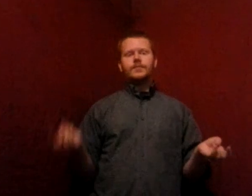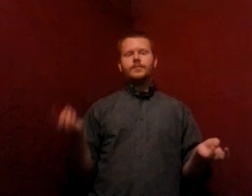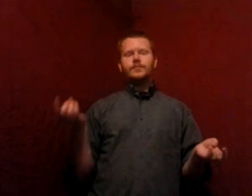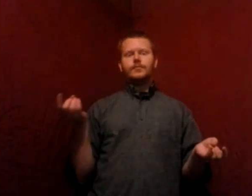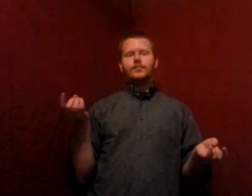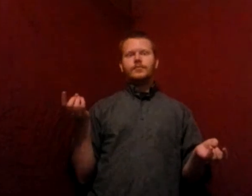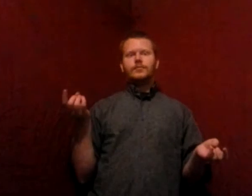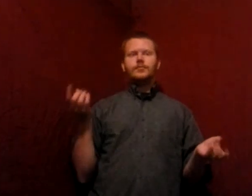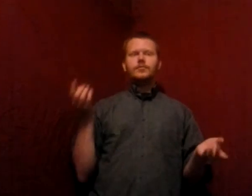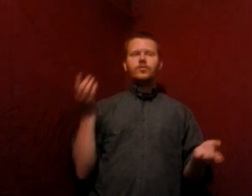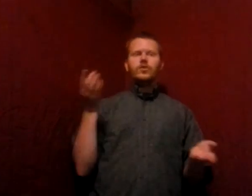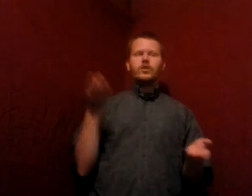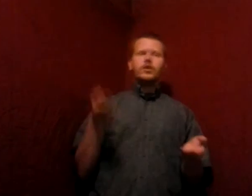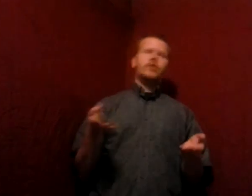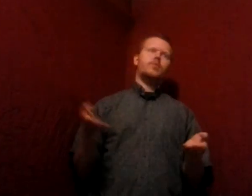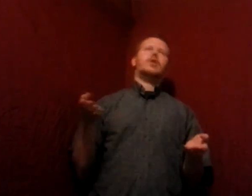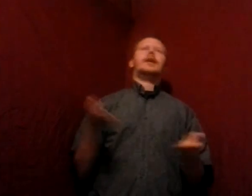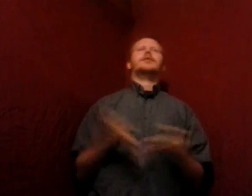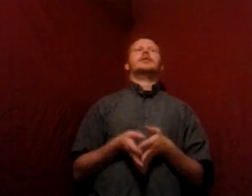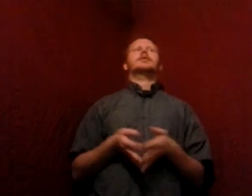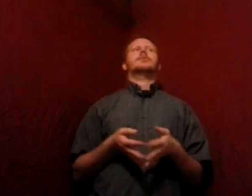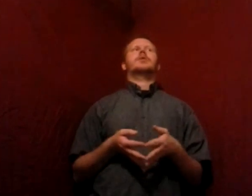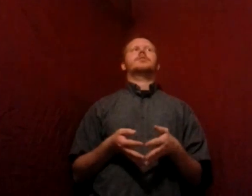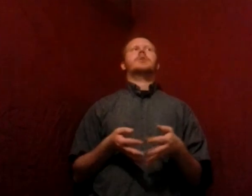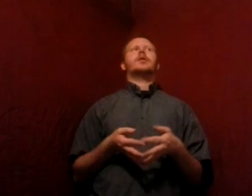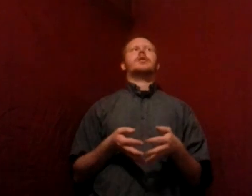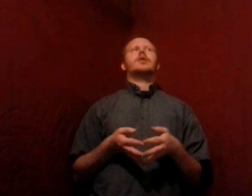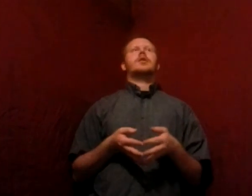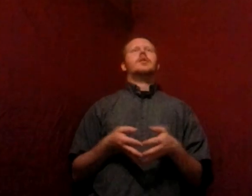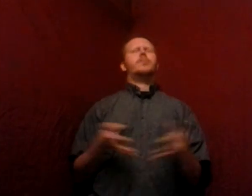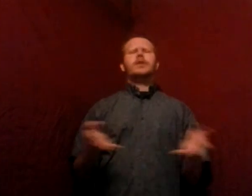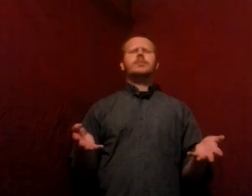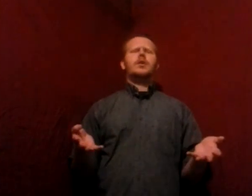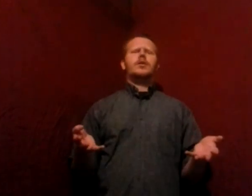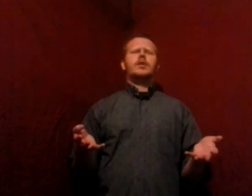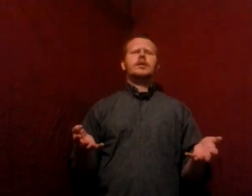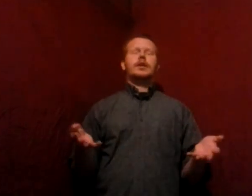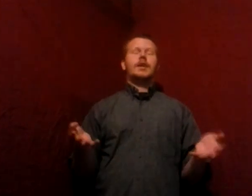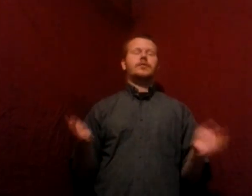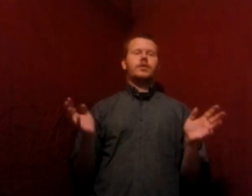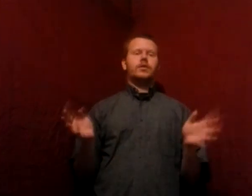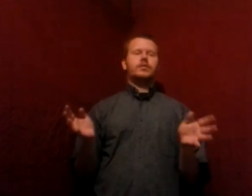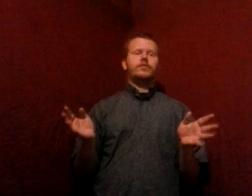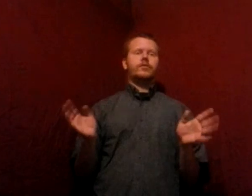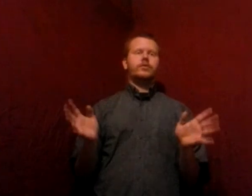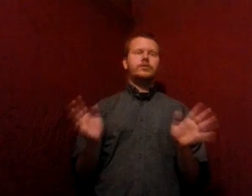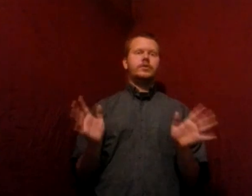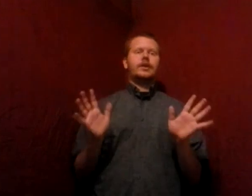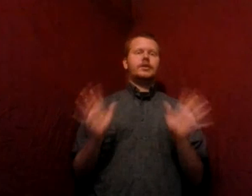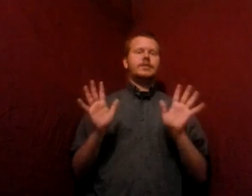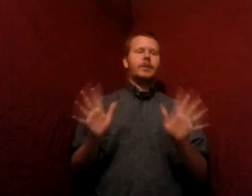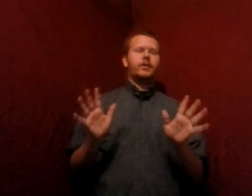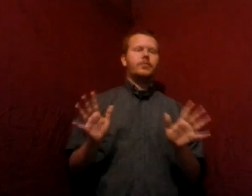you well actually that's about them smelling but you don't smell the guy was never close to to to actually smell them